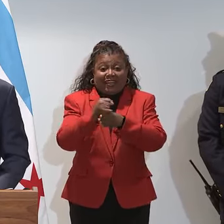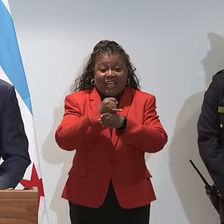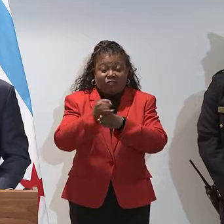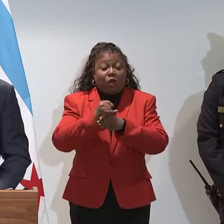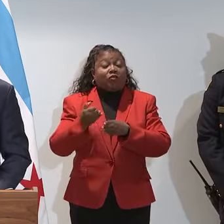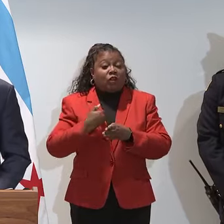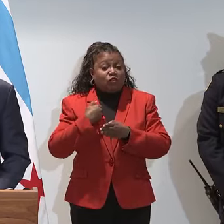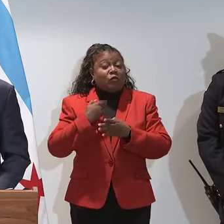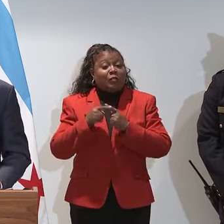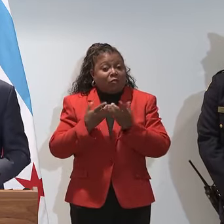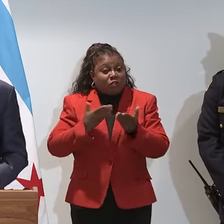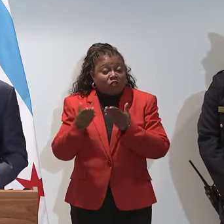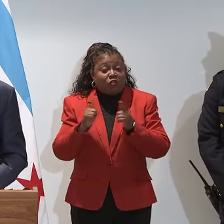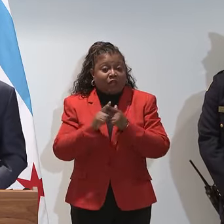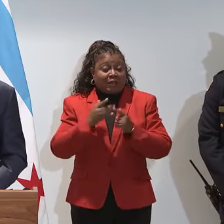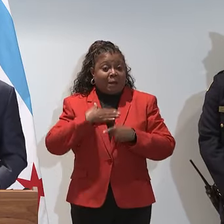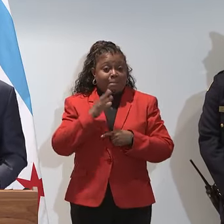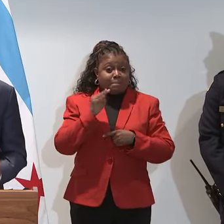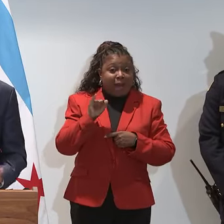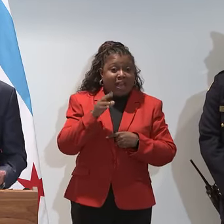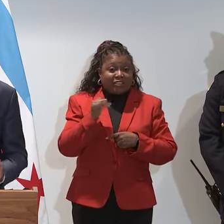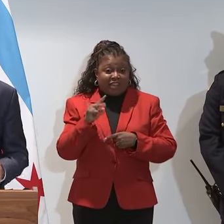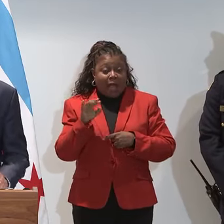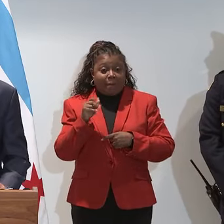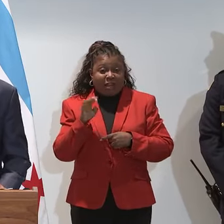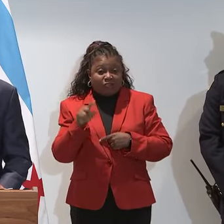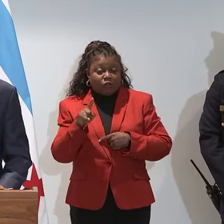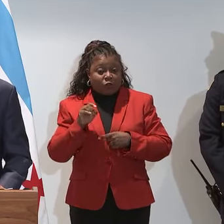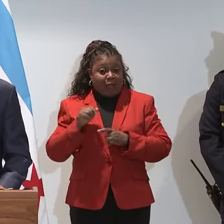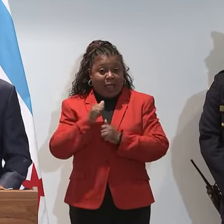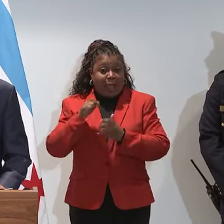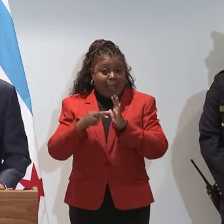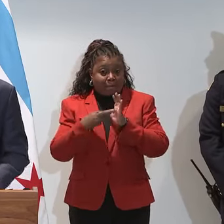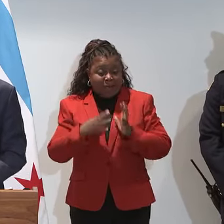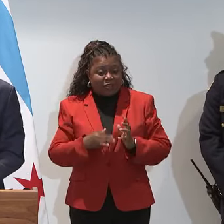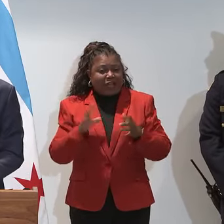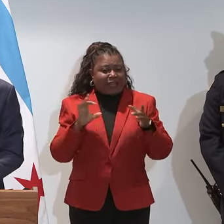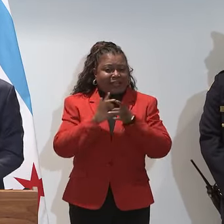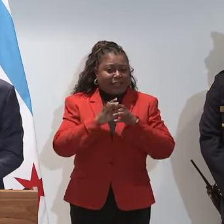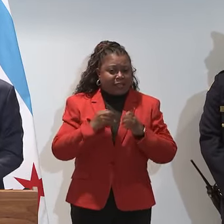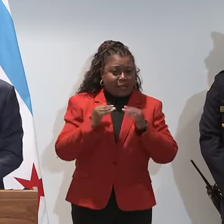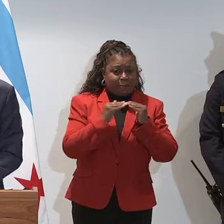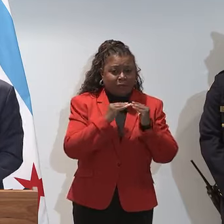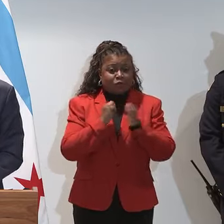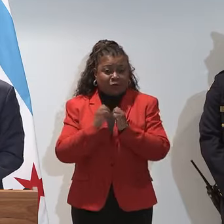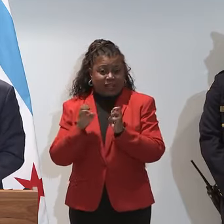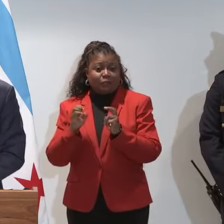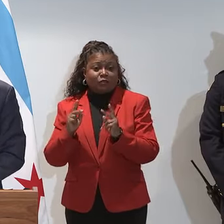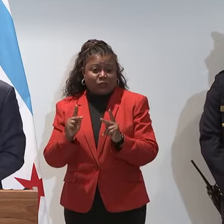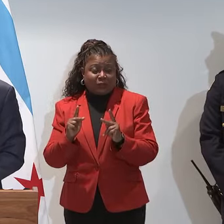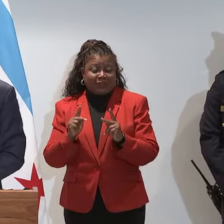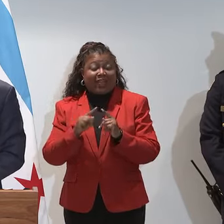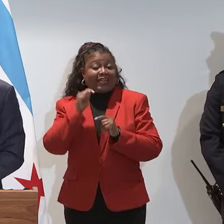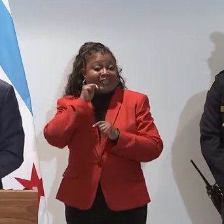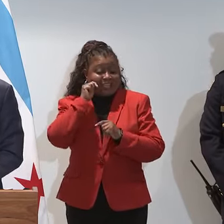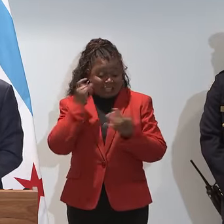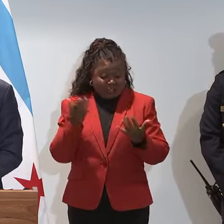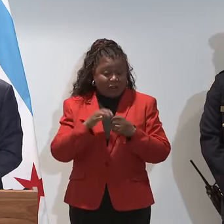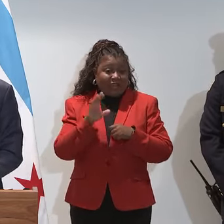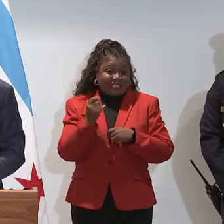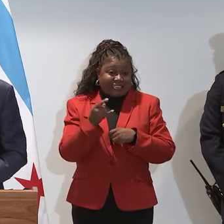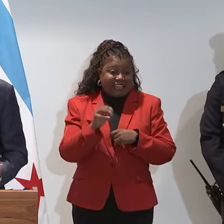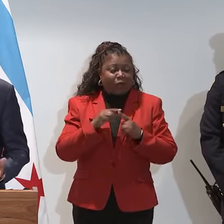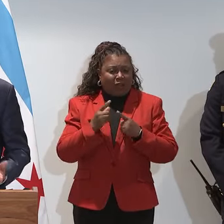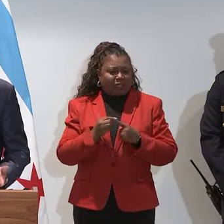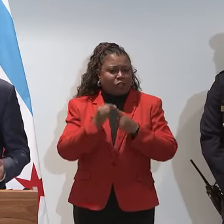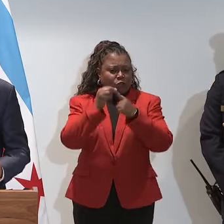where youth will be able to serve as My Shy, My Future ambassadors, connecting their peers with opportunities. Teens right here in Chatham will have